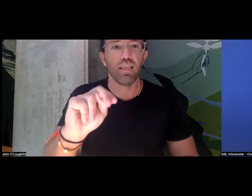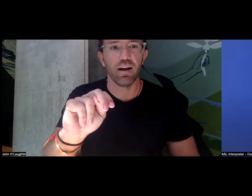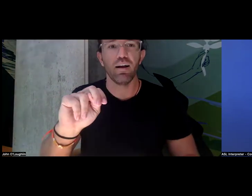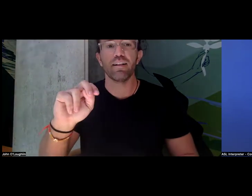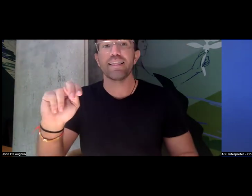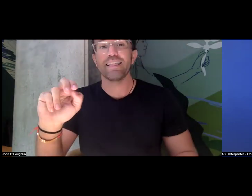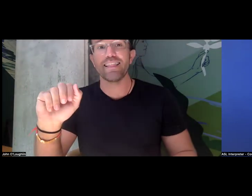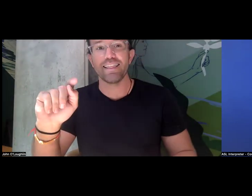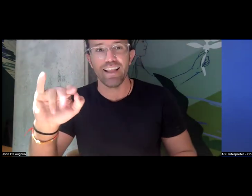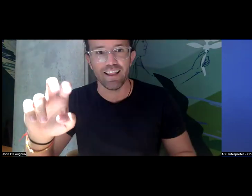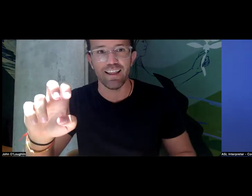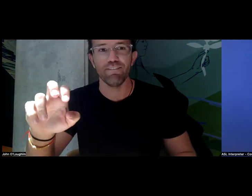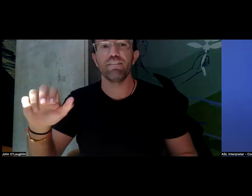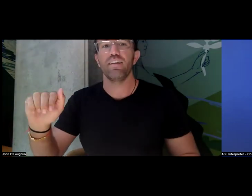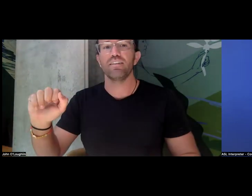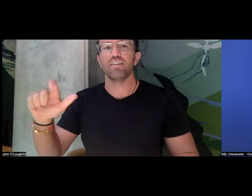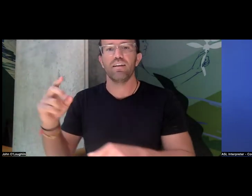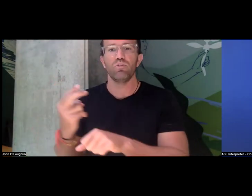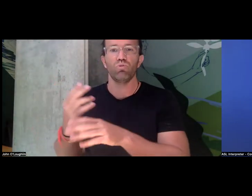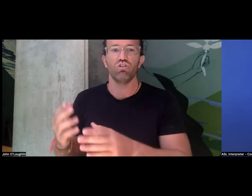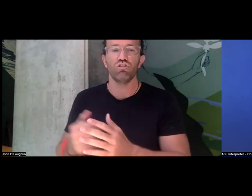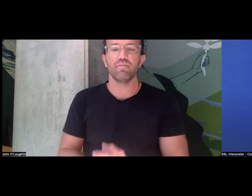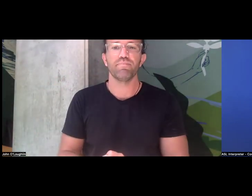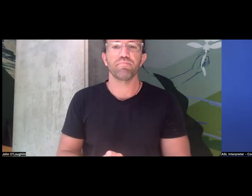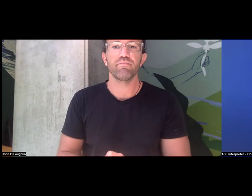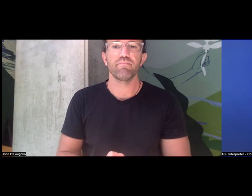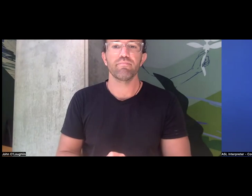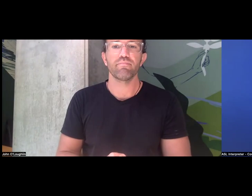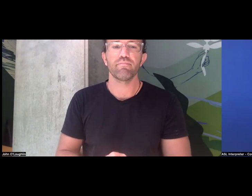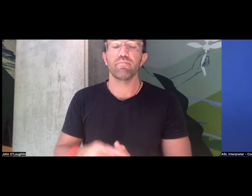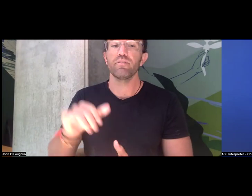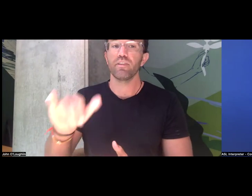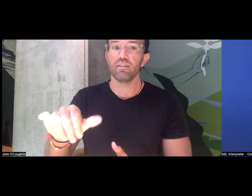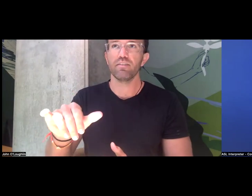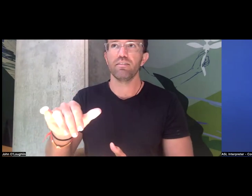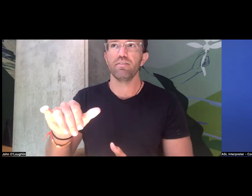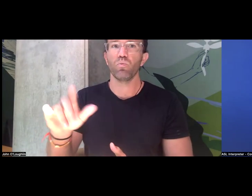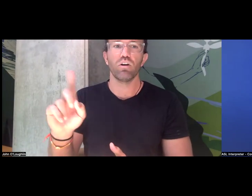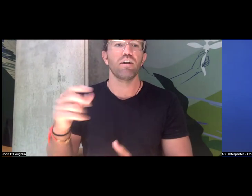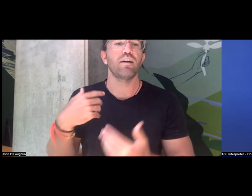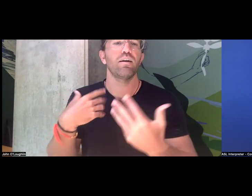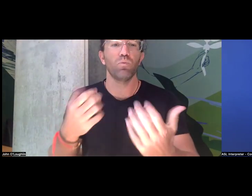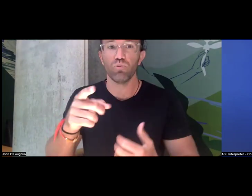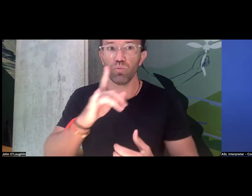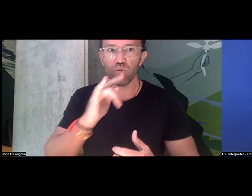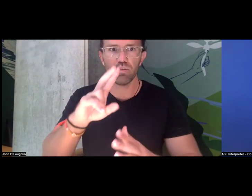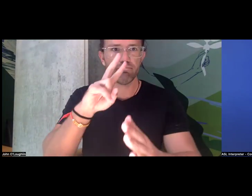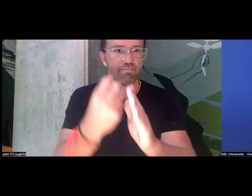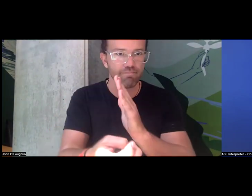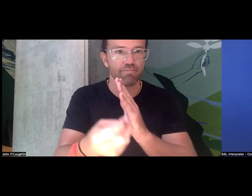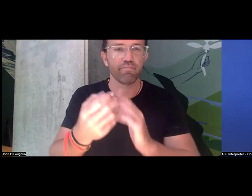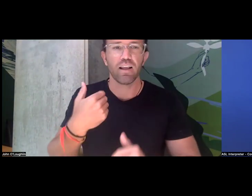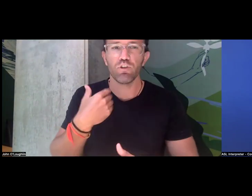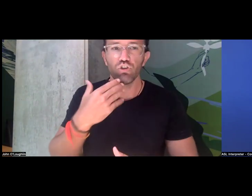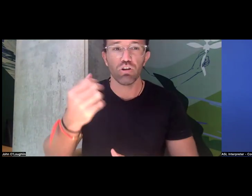user. I'm sorry, for a non-native ASL user, I should say. So that's where